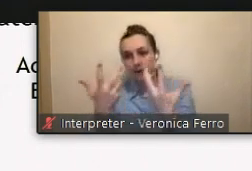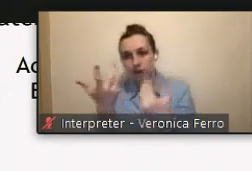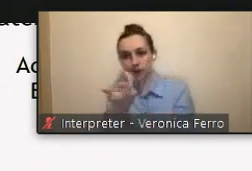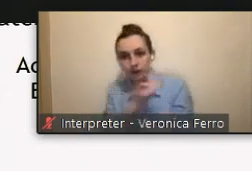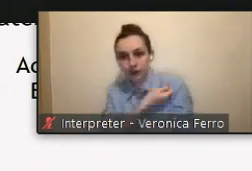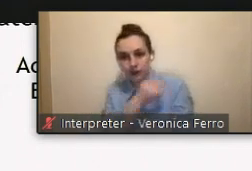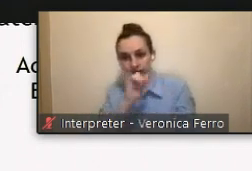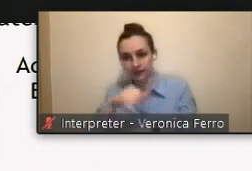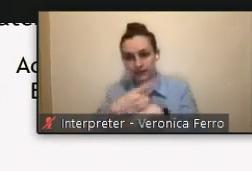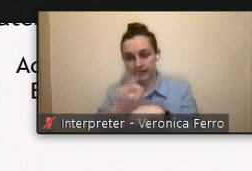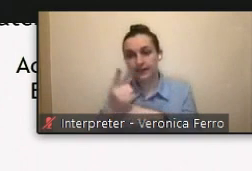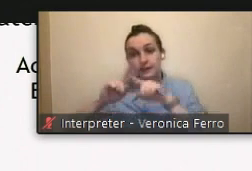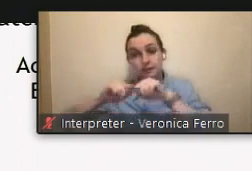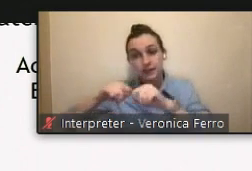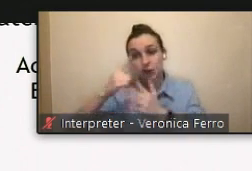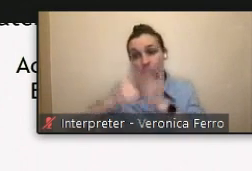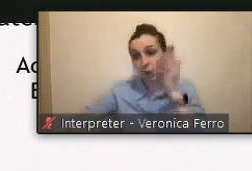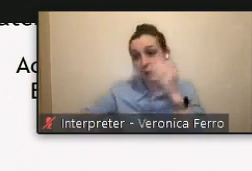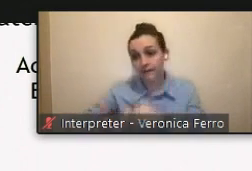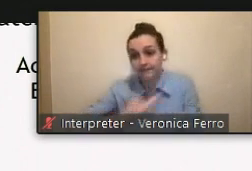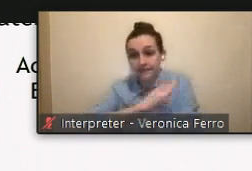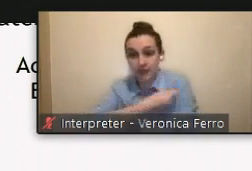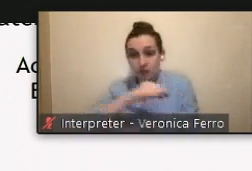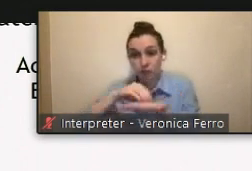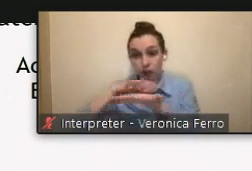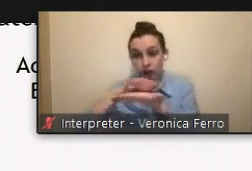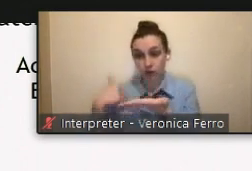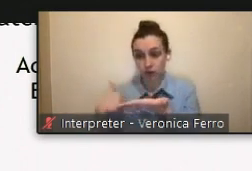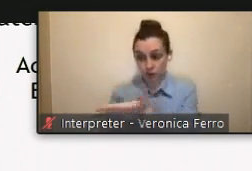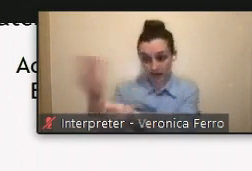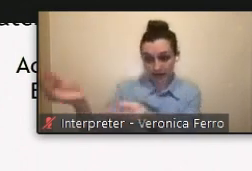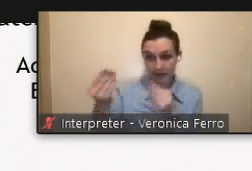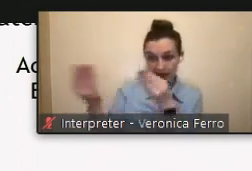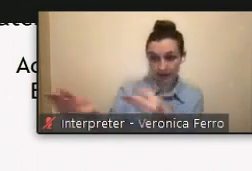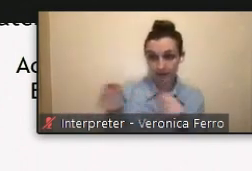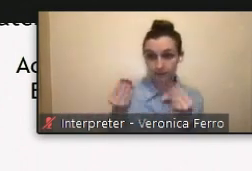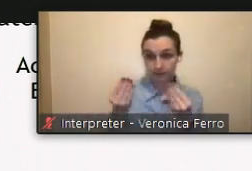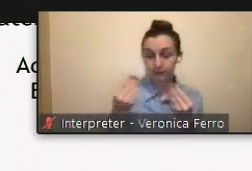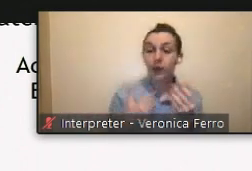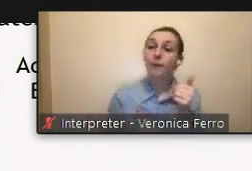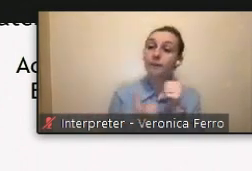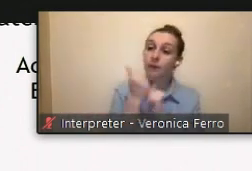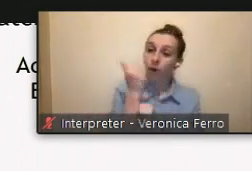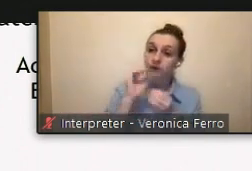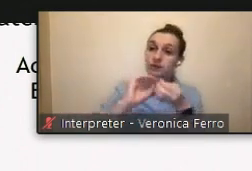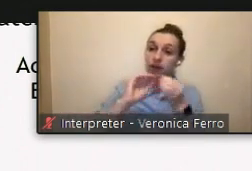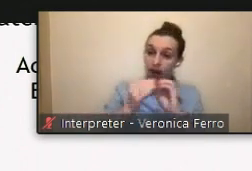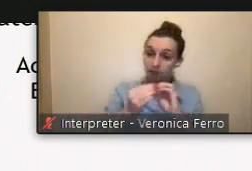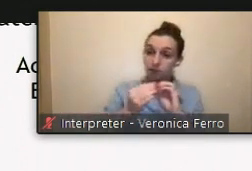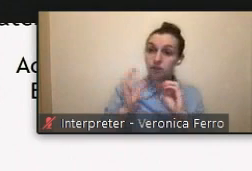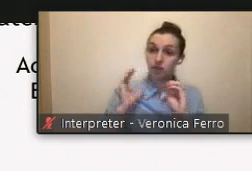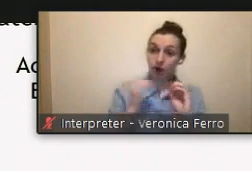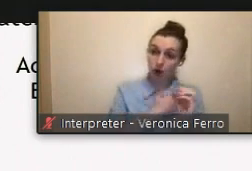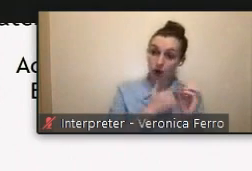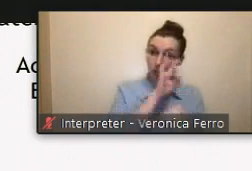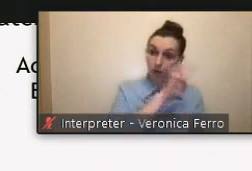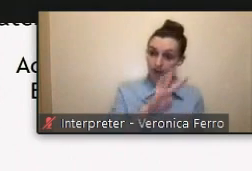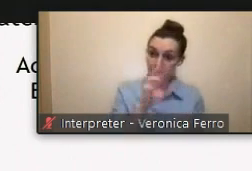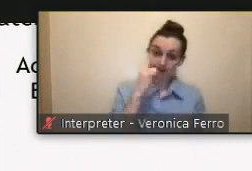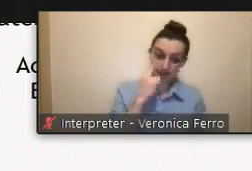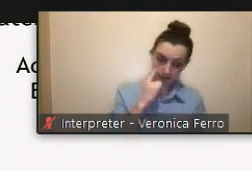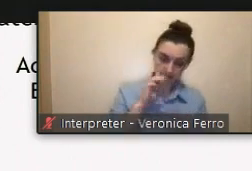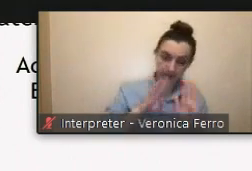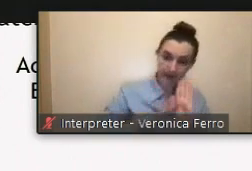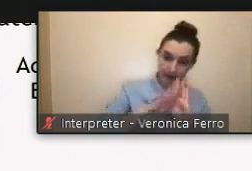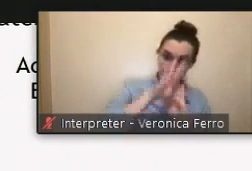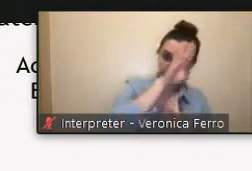we get coming in. So unlike most of the numbers on our website that are strictly increasing, this one can fluctuate downward, but that is to be